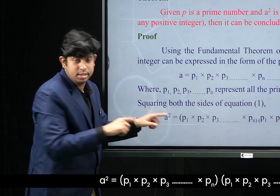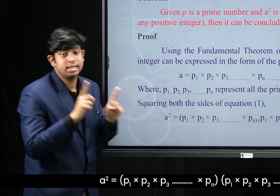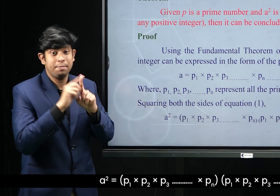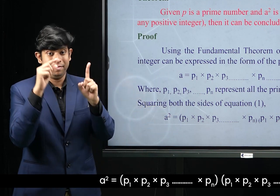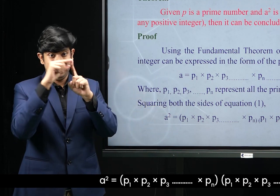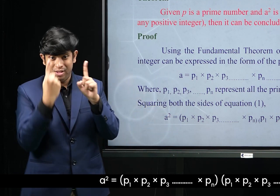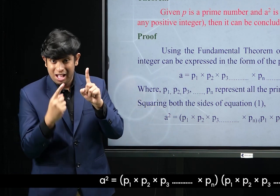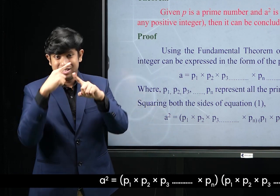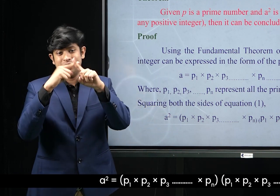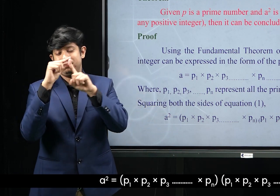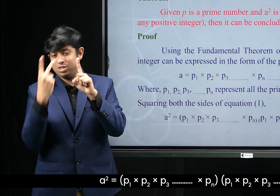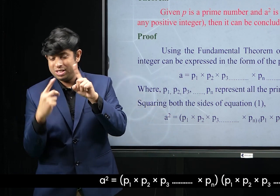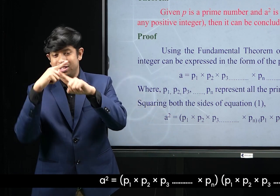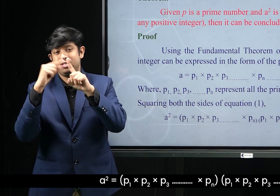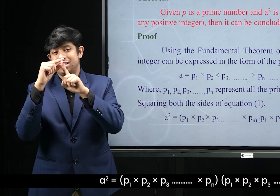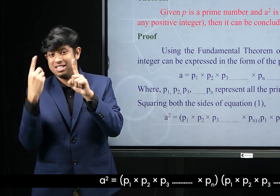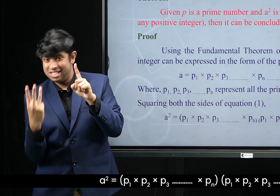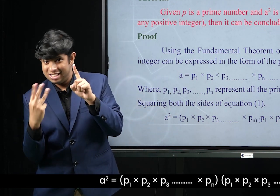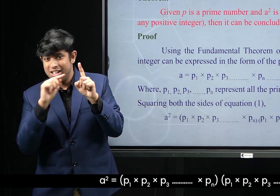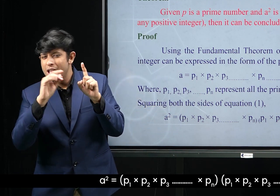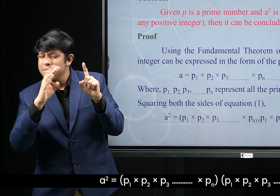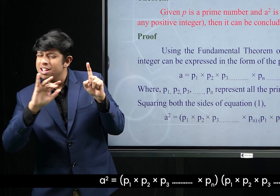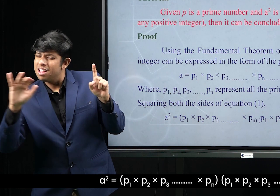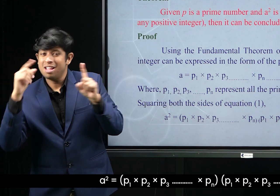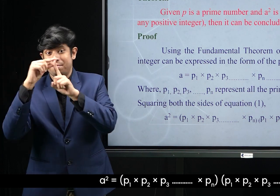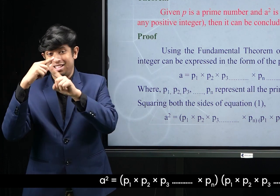on into p1, p2, p3 into so on.